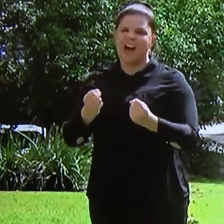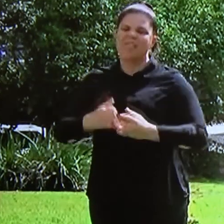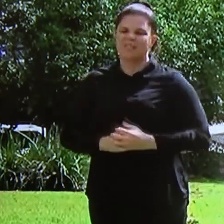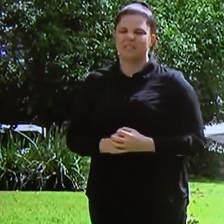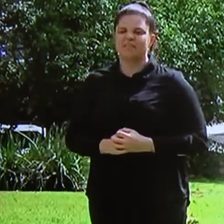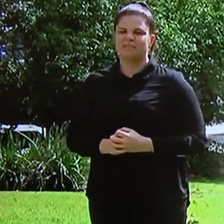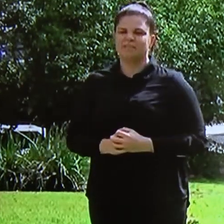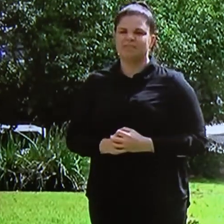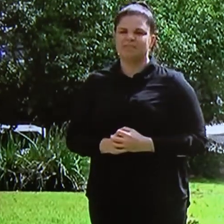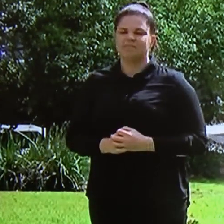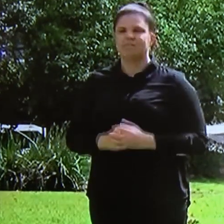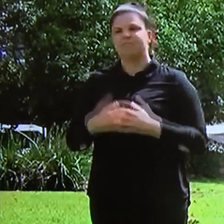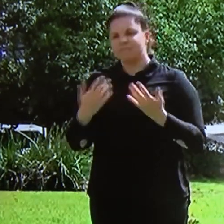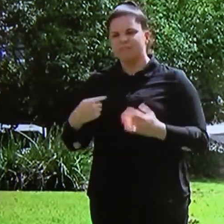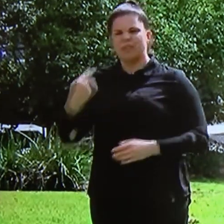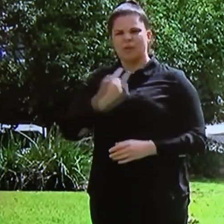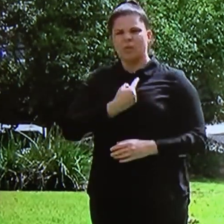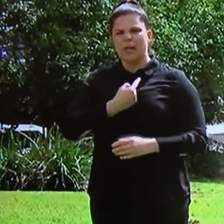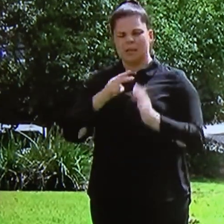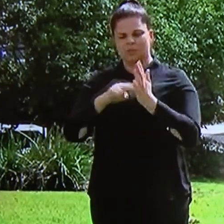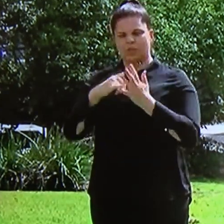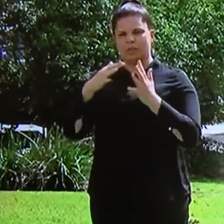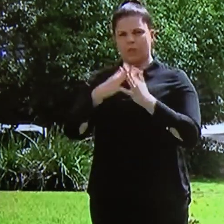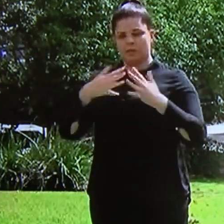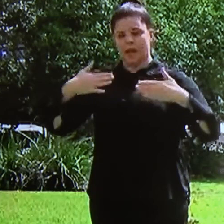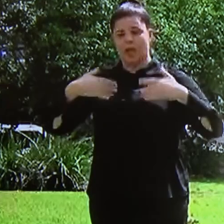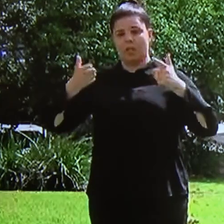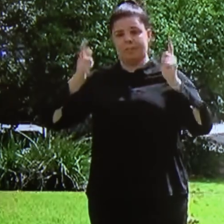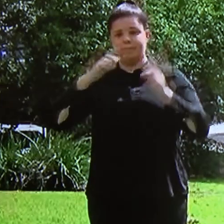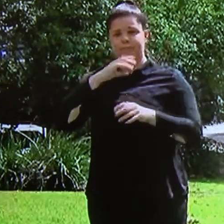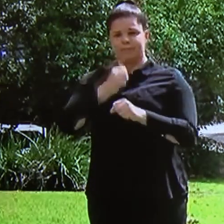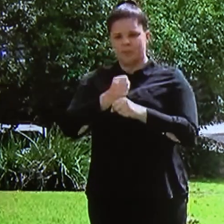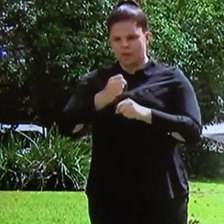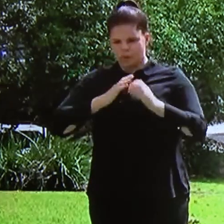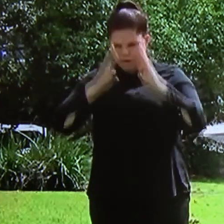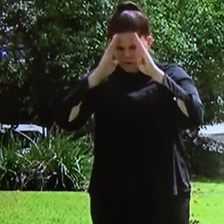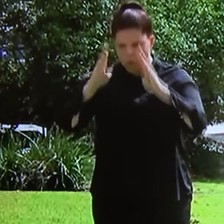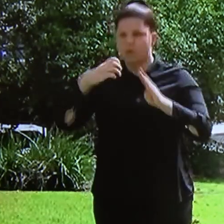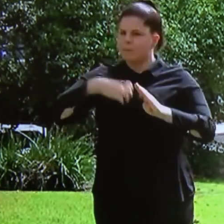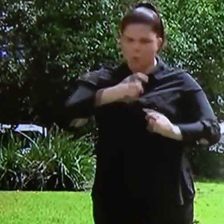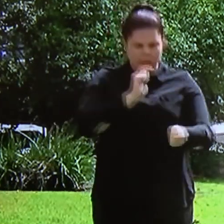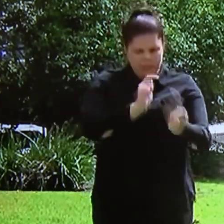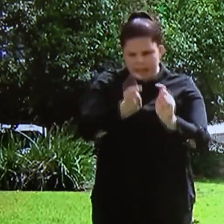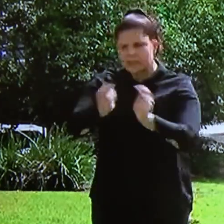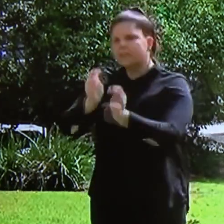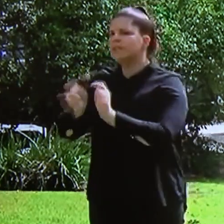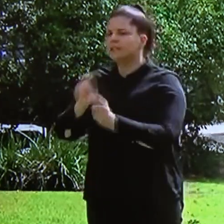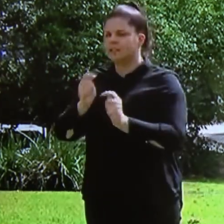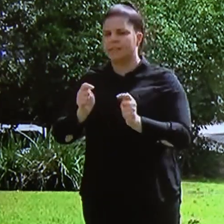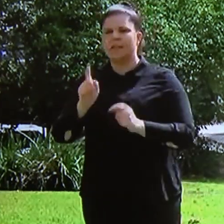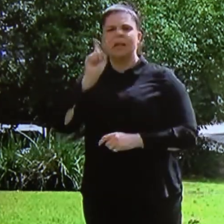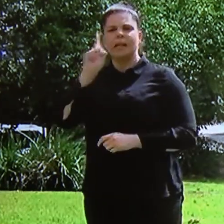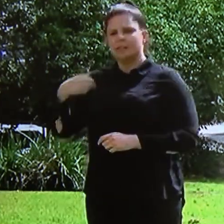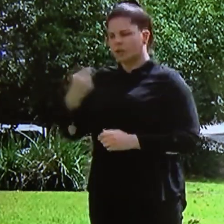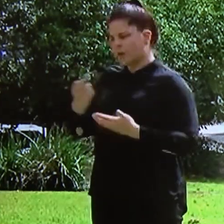Can I say there's a focus for the New South Wales Health Ministry, and that is to increase the number of tests. Yesterday there was some